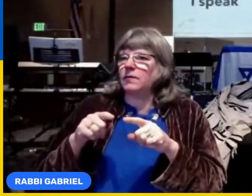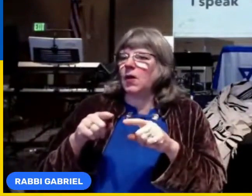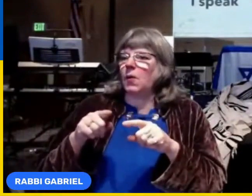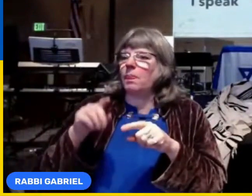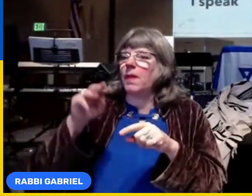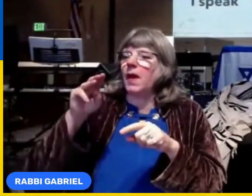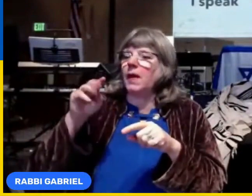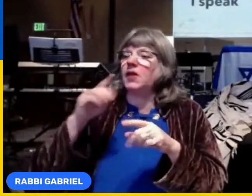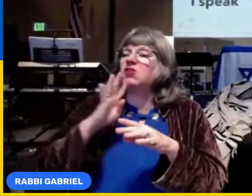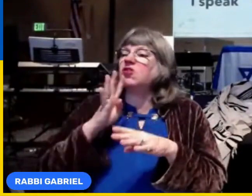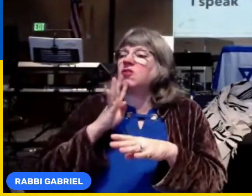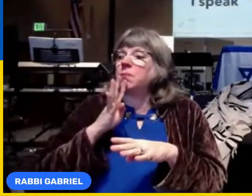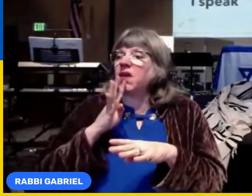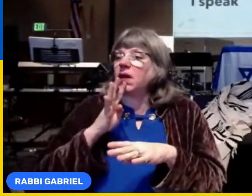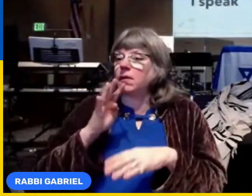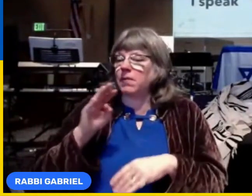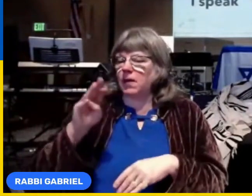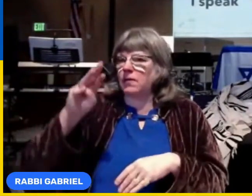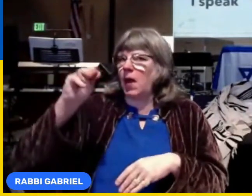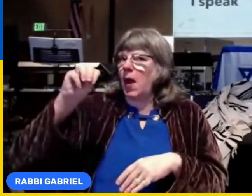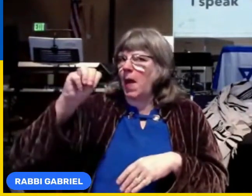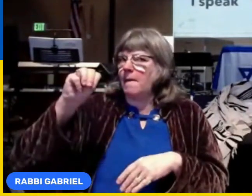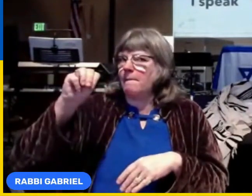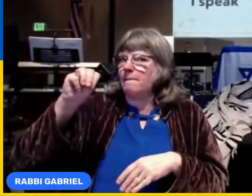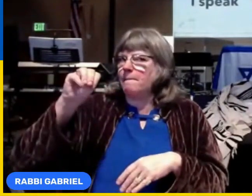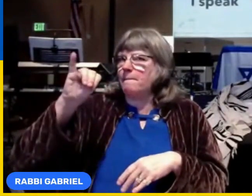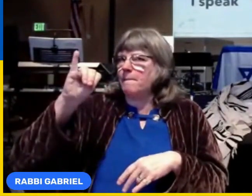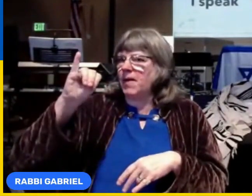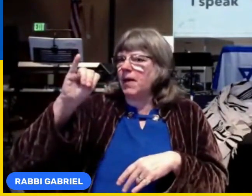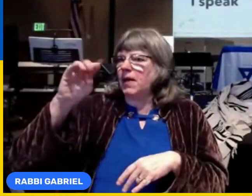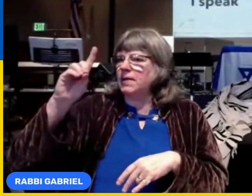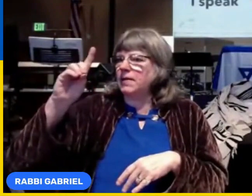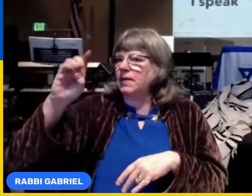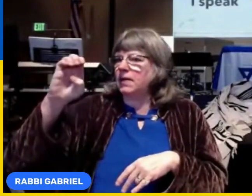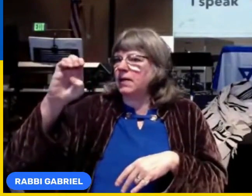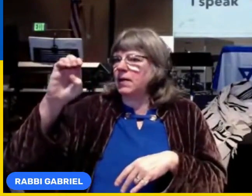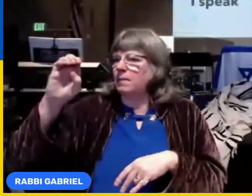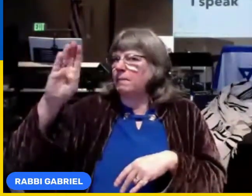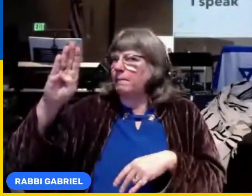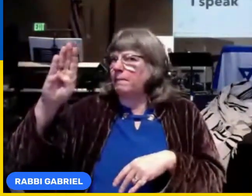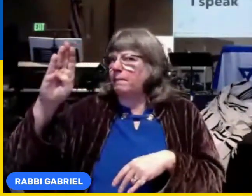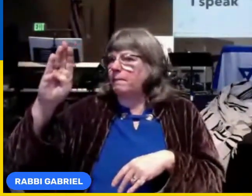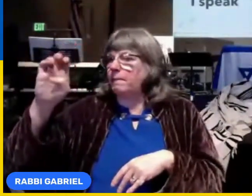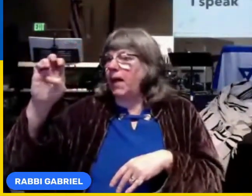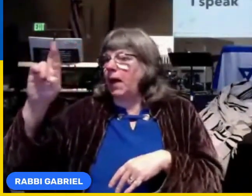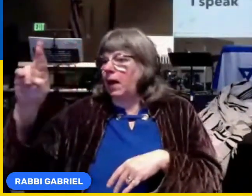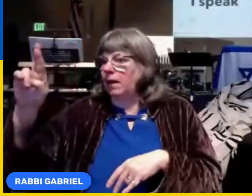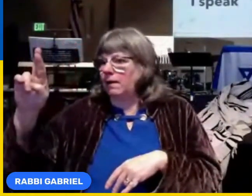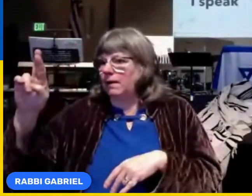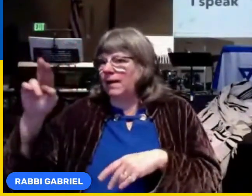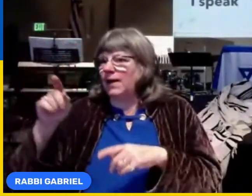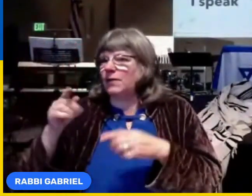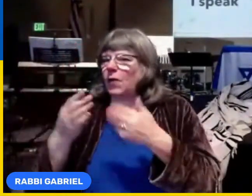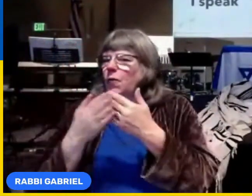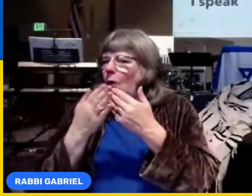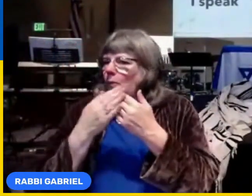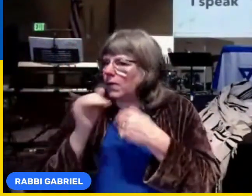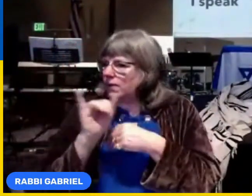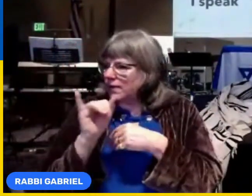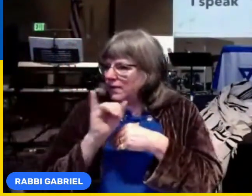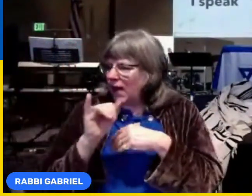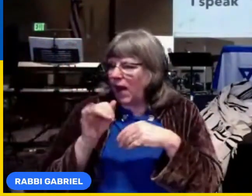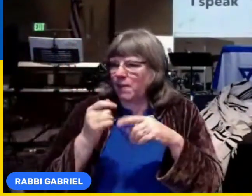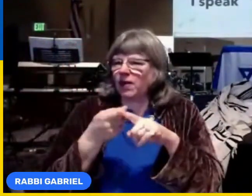So this is interesting, you know, because the desert is actually the place where